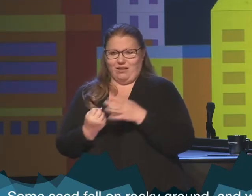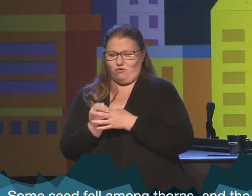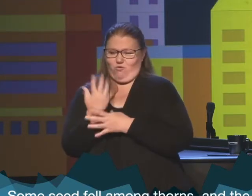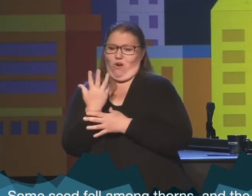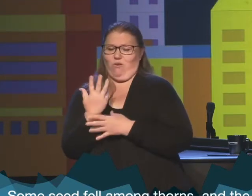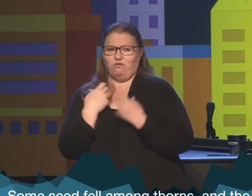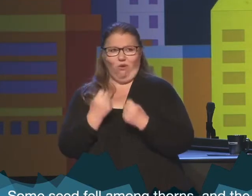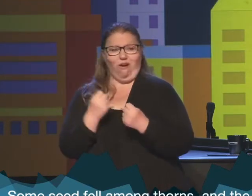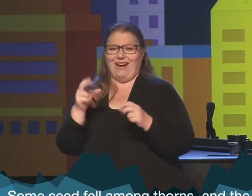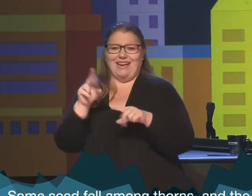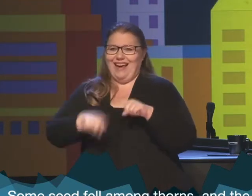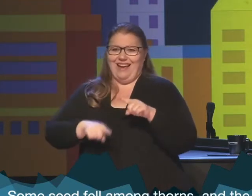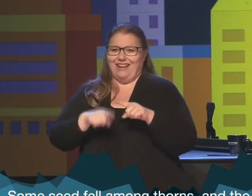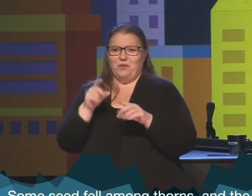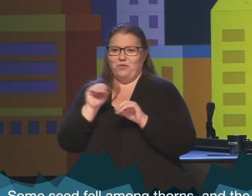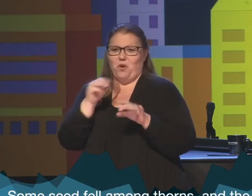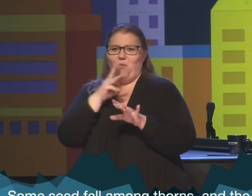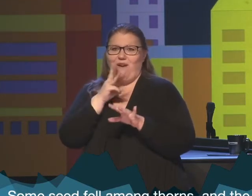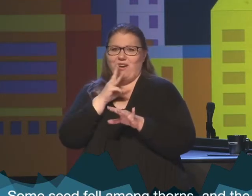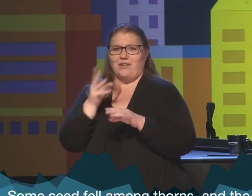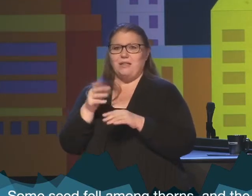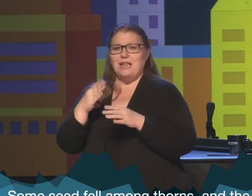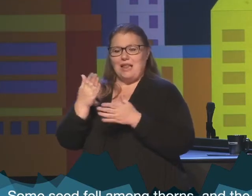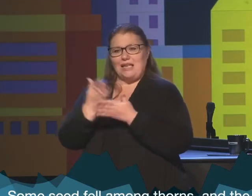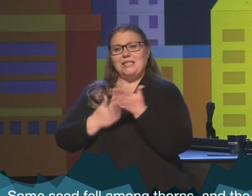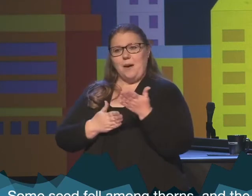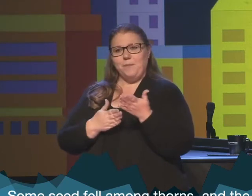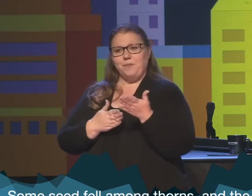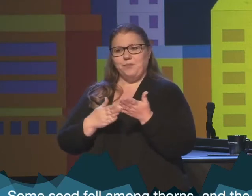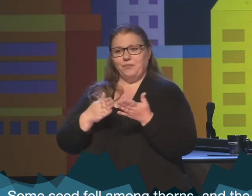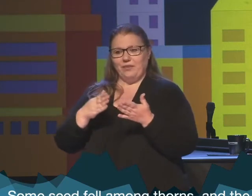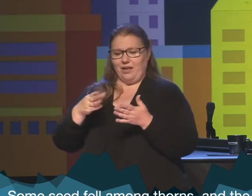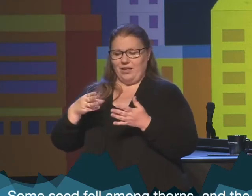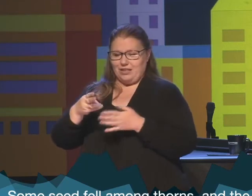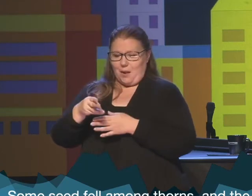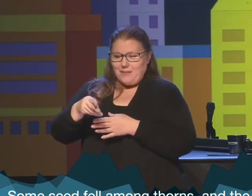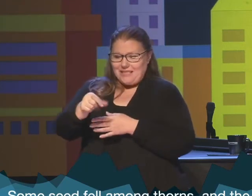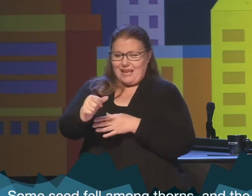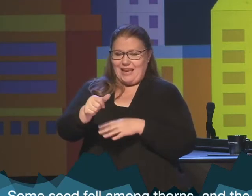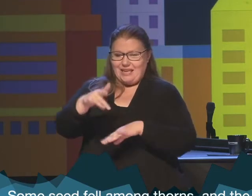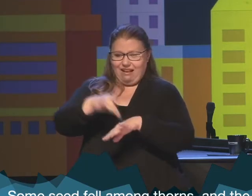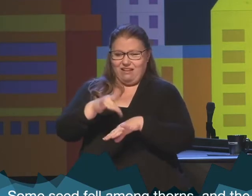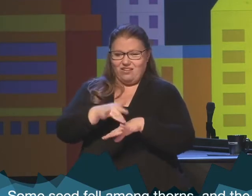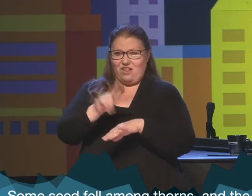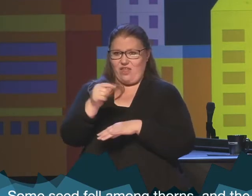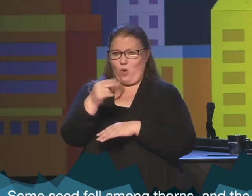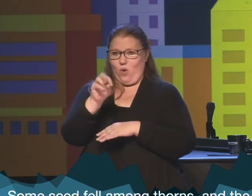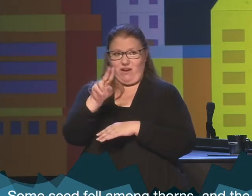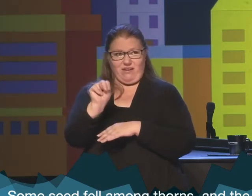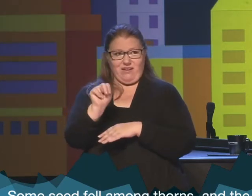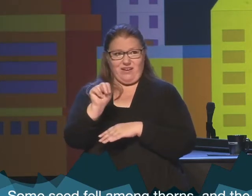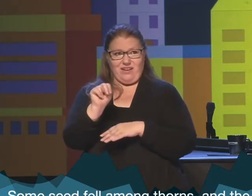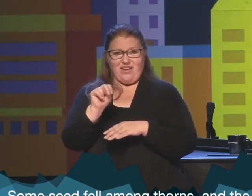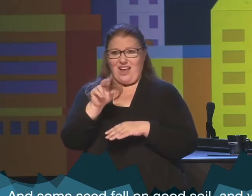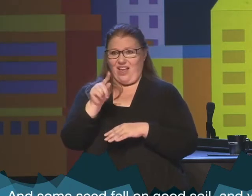then it says, some seed fell on the thorns. And the thorns grew with it and choked it out. And some seed